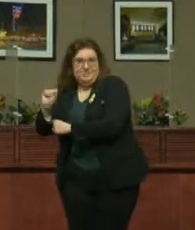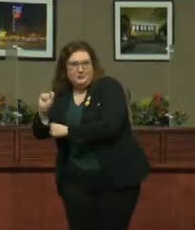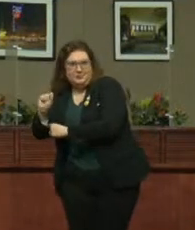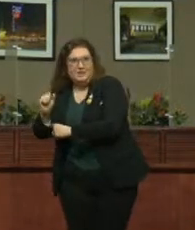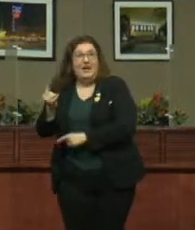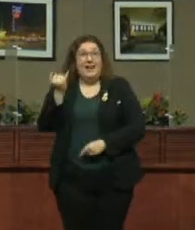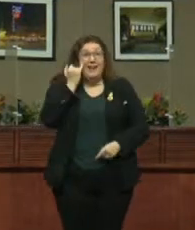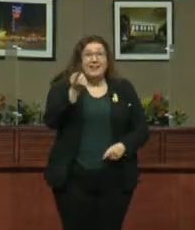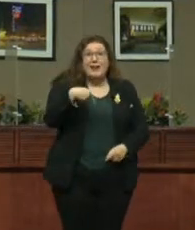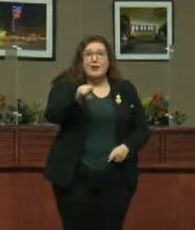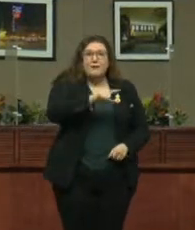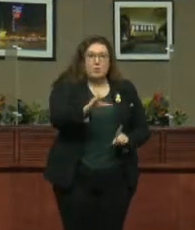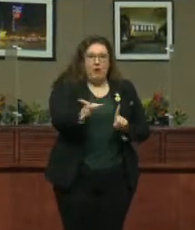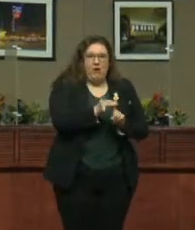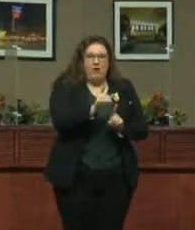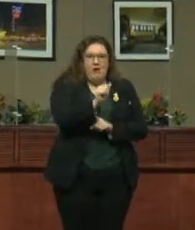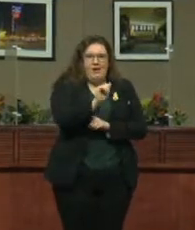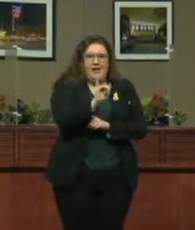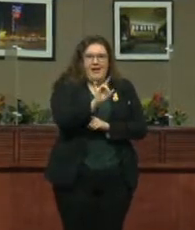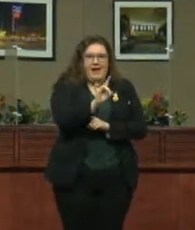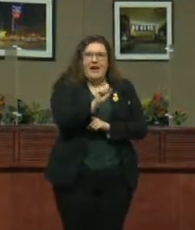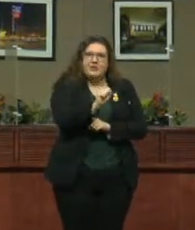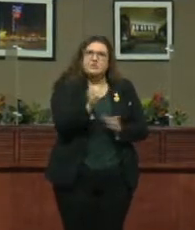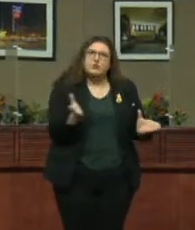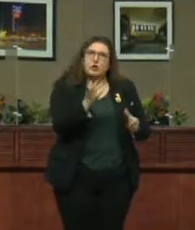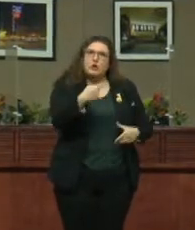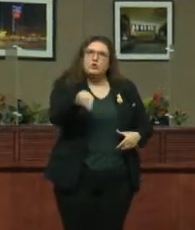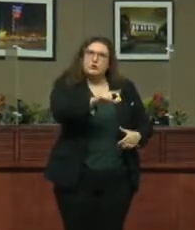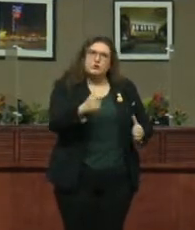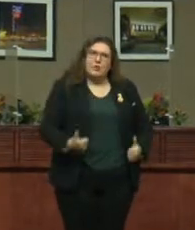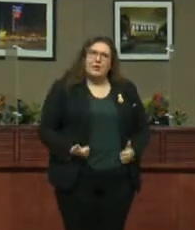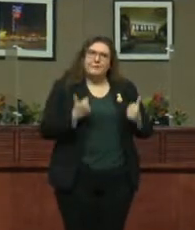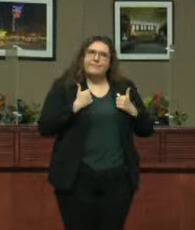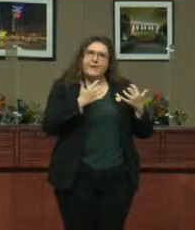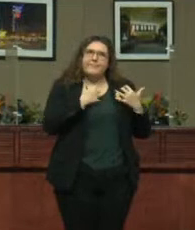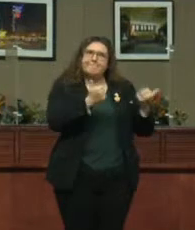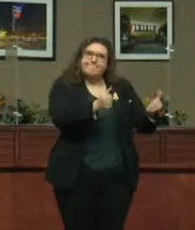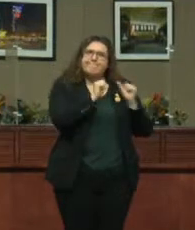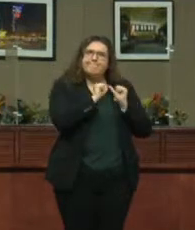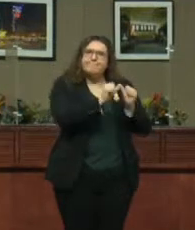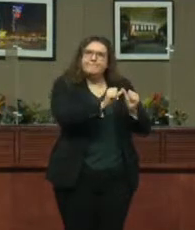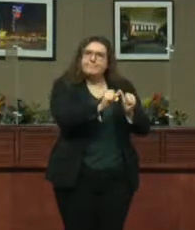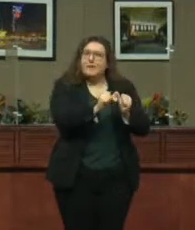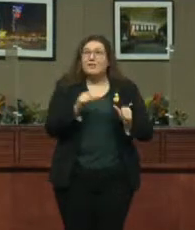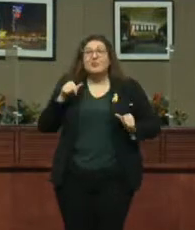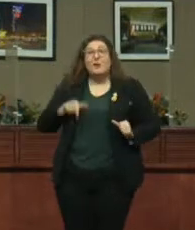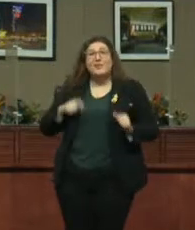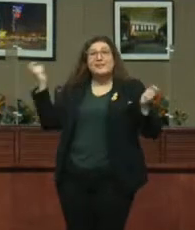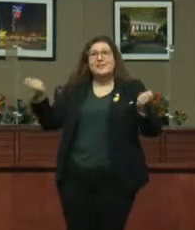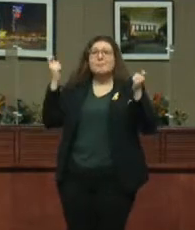live healthy lives. So it is an important celebration. And it's also important for our county